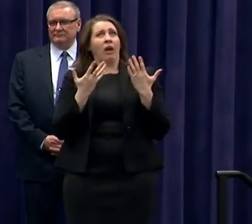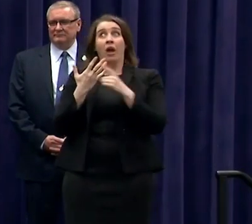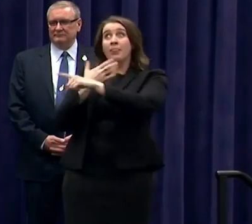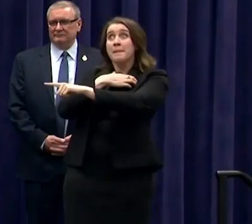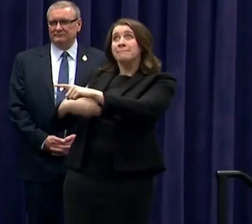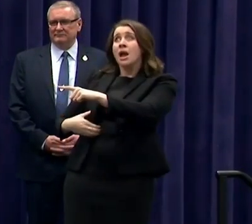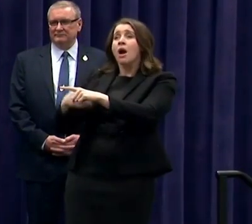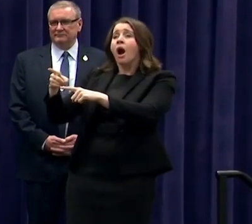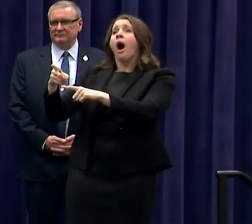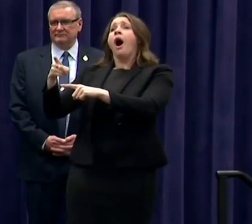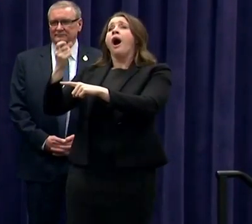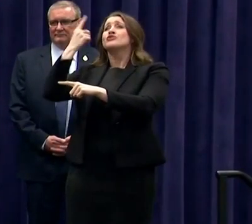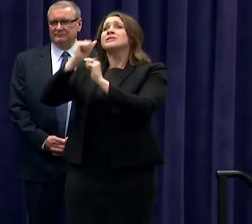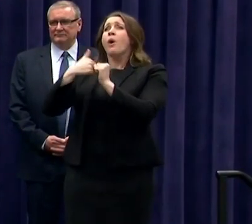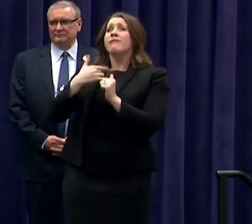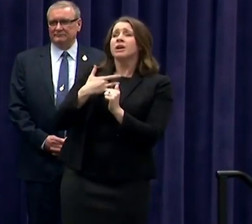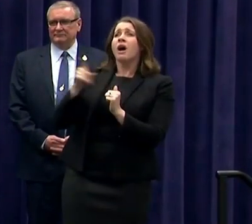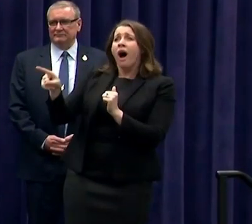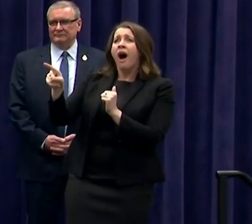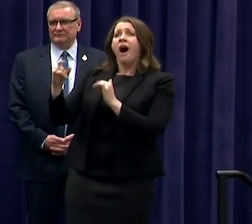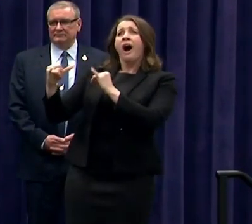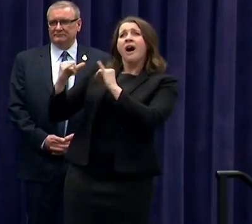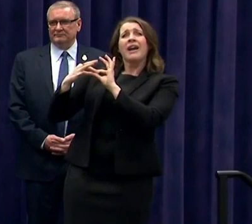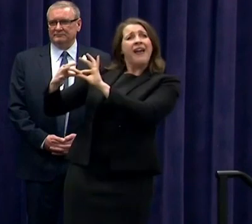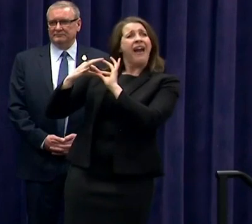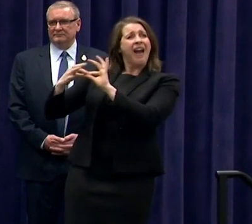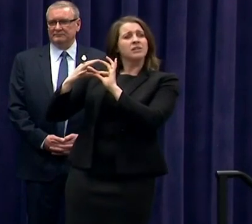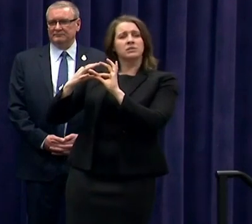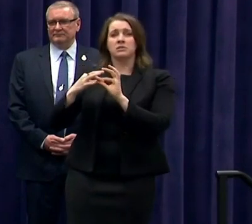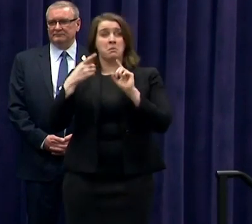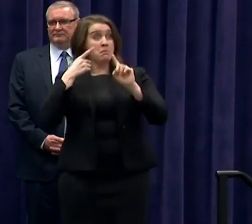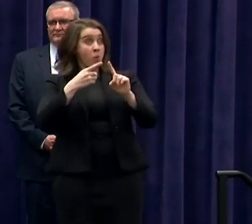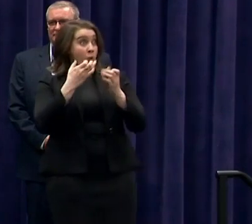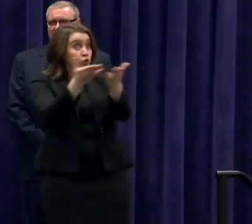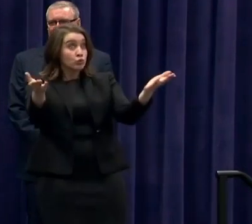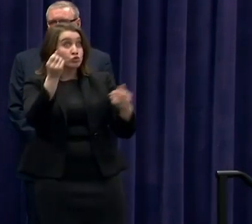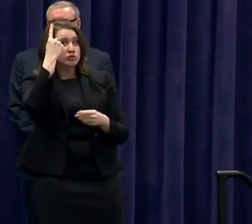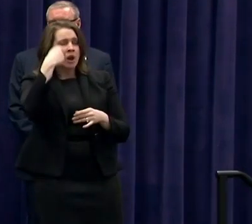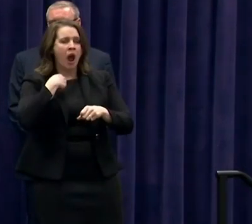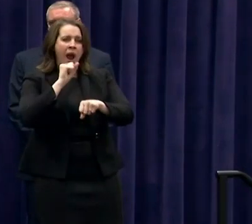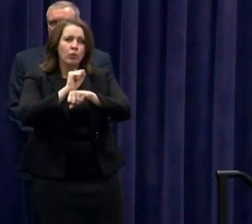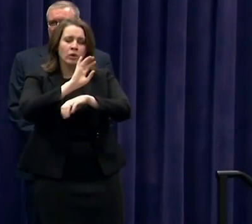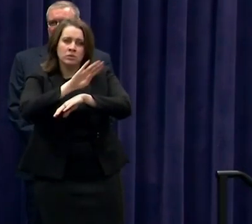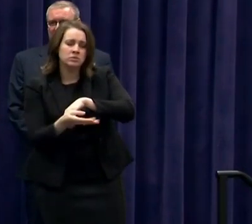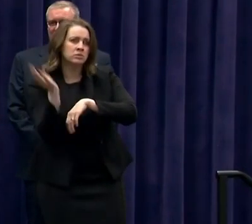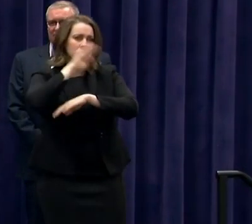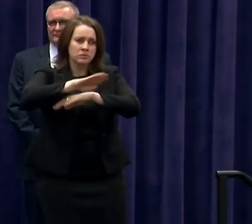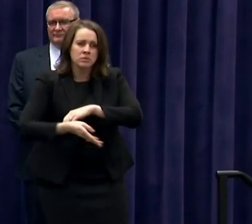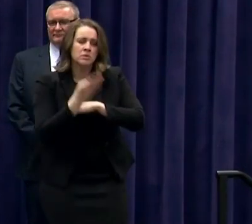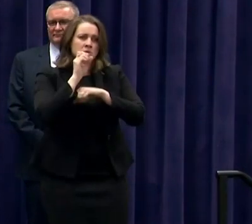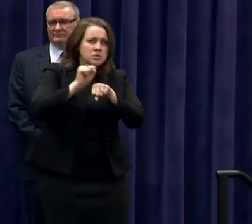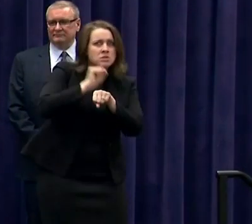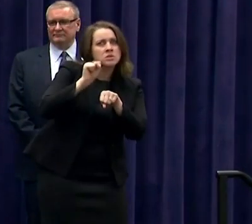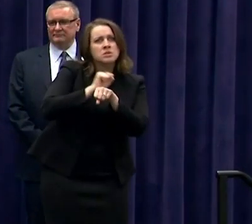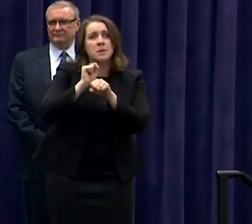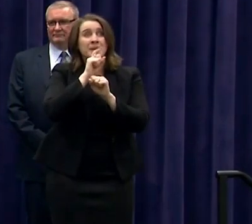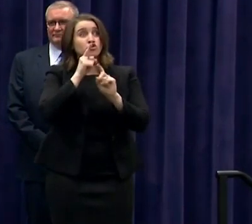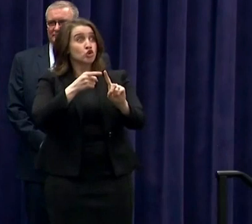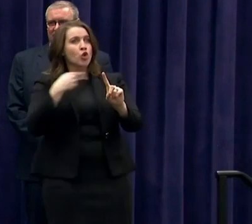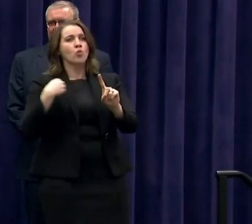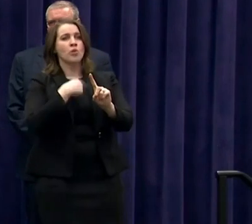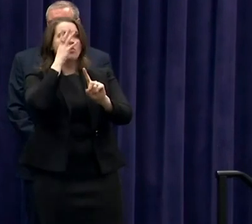and cares about them. And I want people to know that I'm working tirelessly 7 days a week to make sure that we get through this and that we heal and